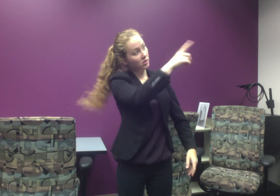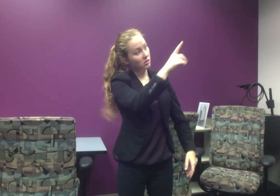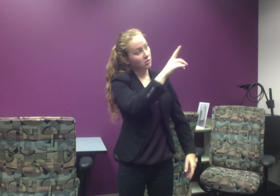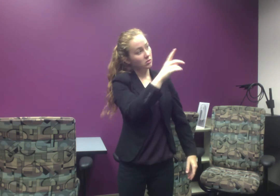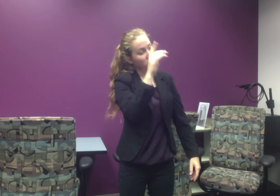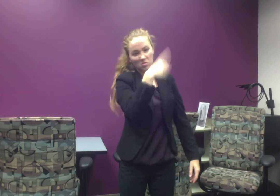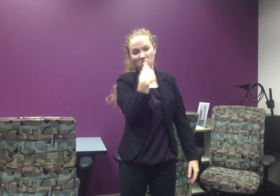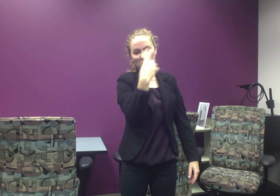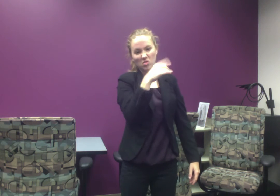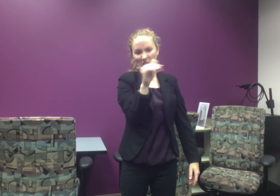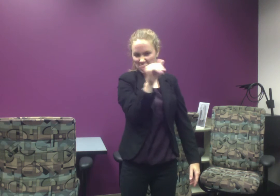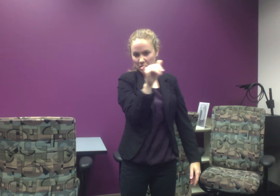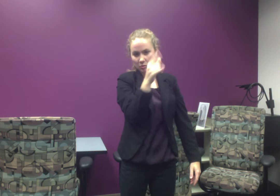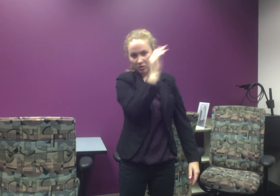I'll show you.